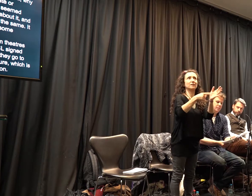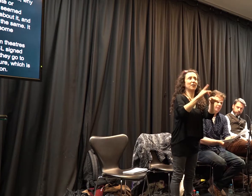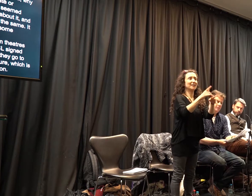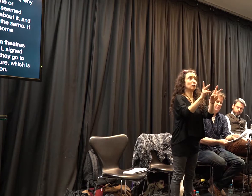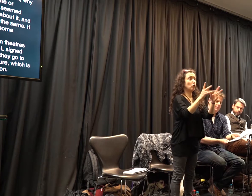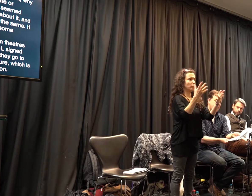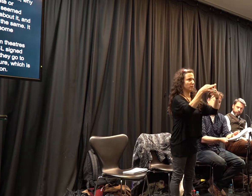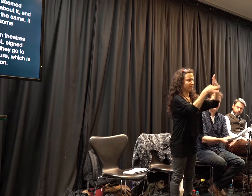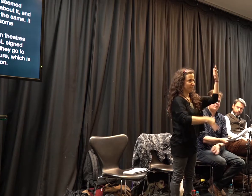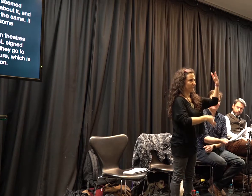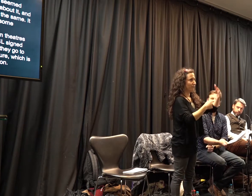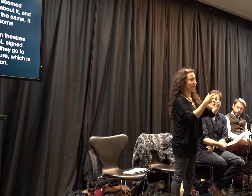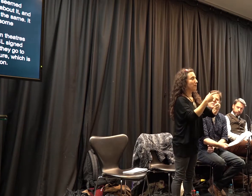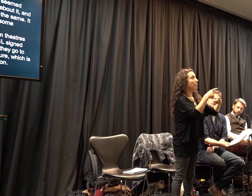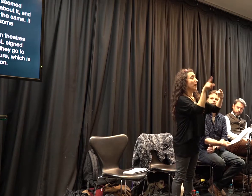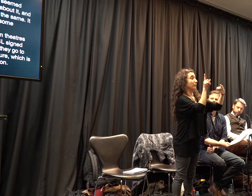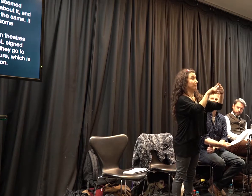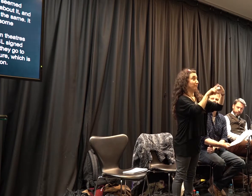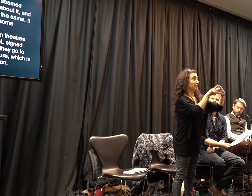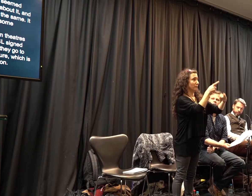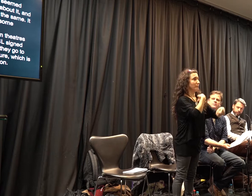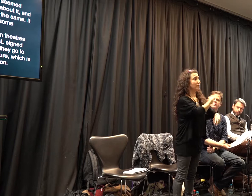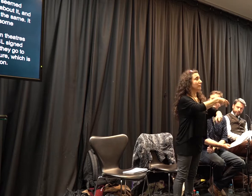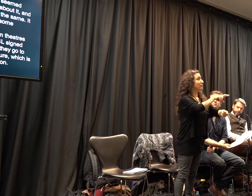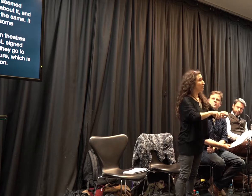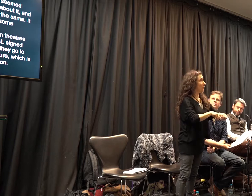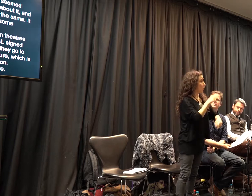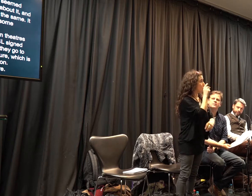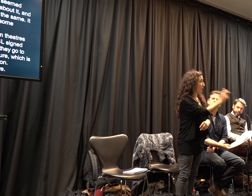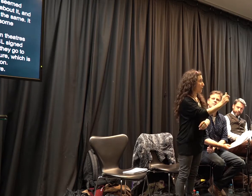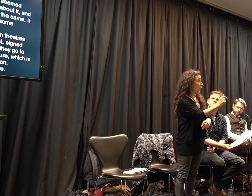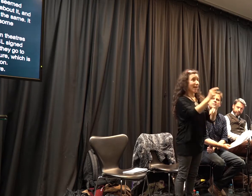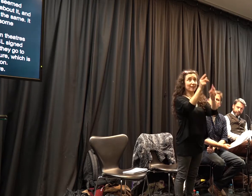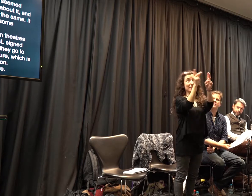I have a list of frustrations with signed theatre.